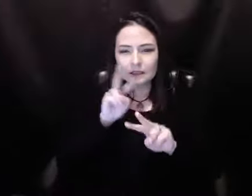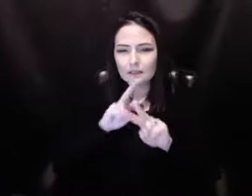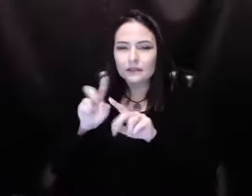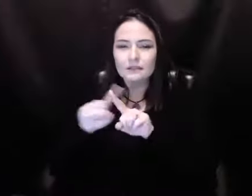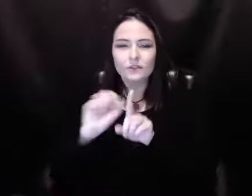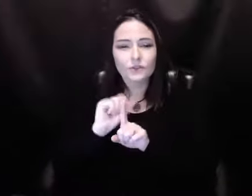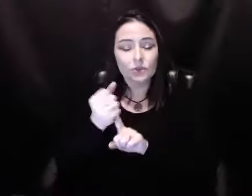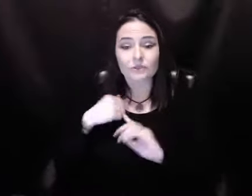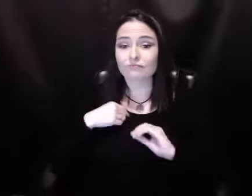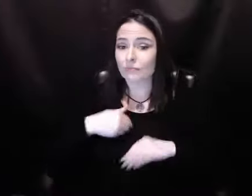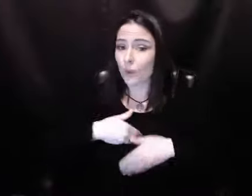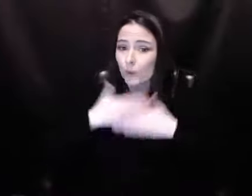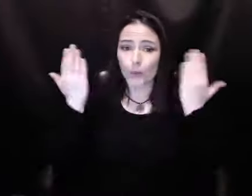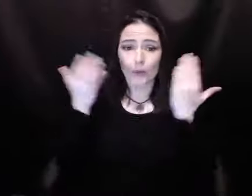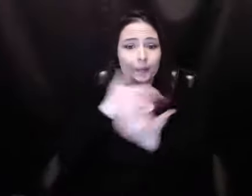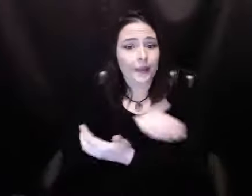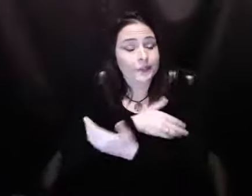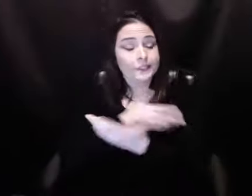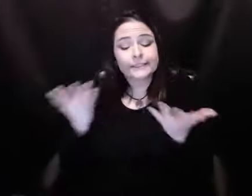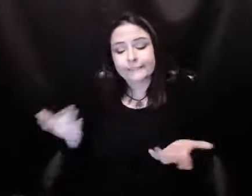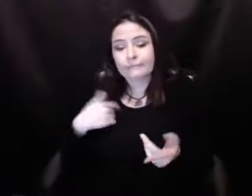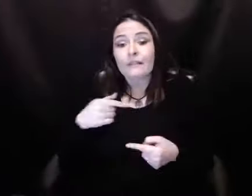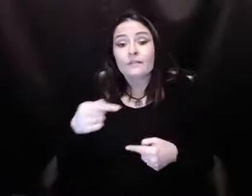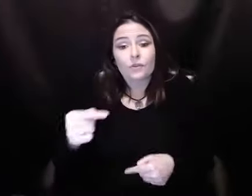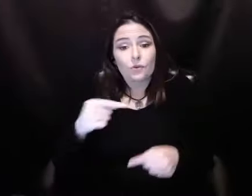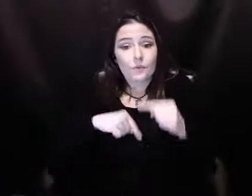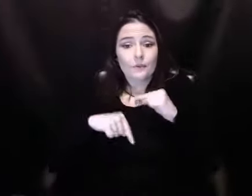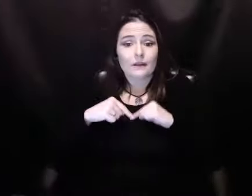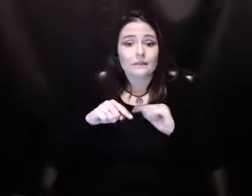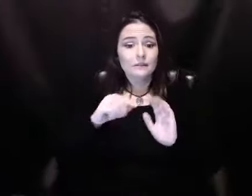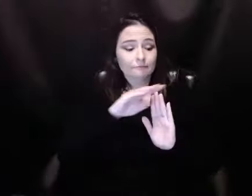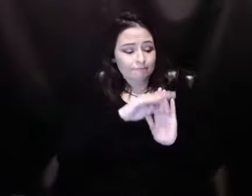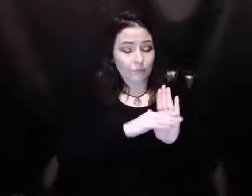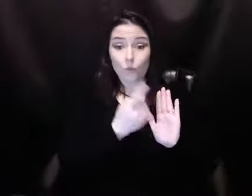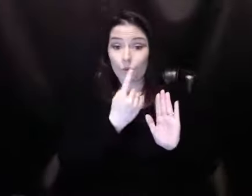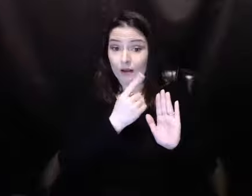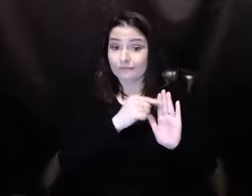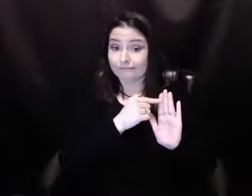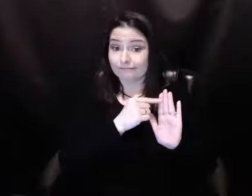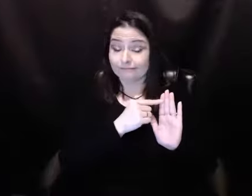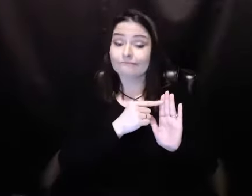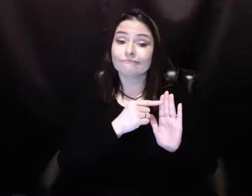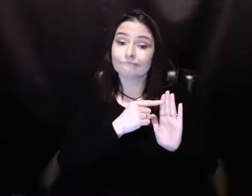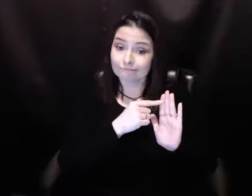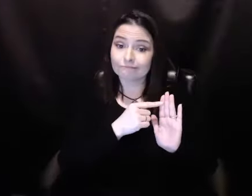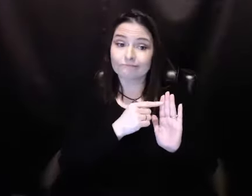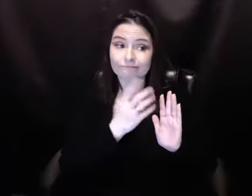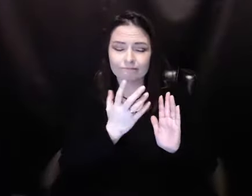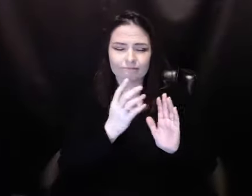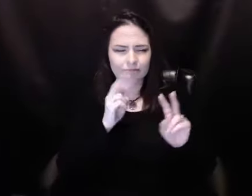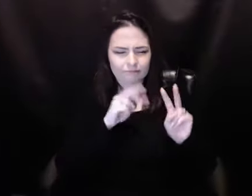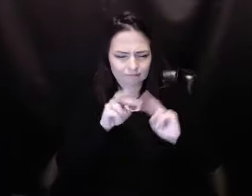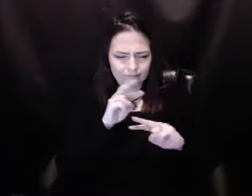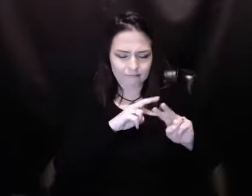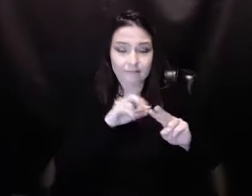drinking? This is when I had to accept my powerlessness with regards to the drinking and over